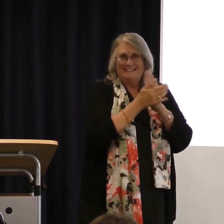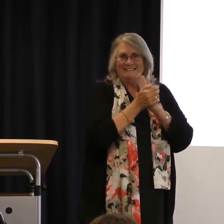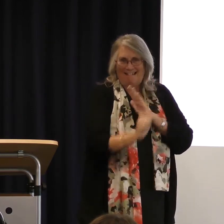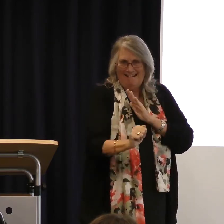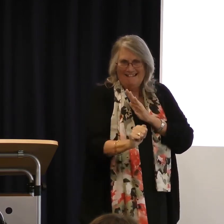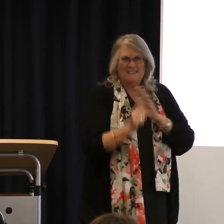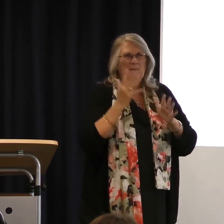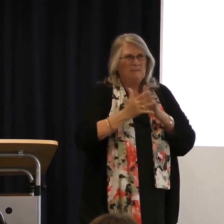skills,